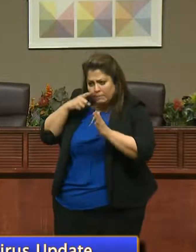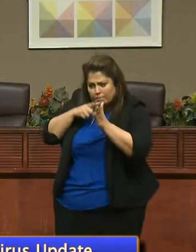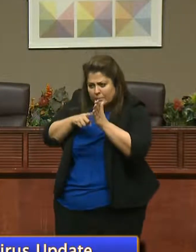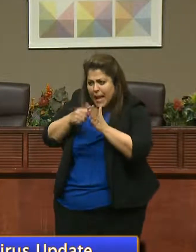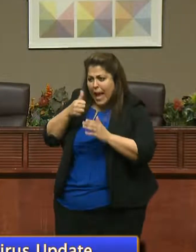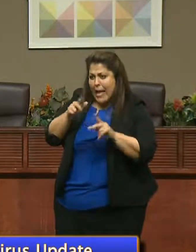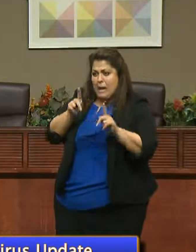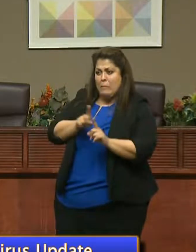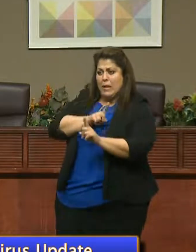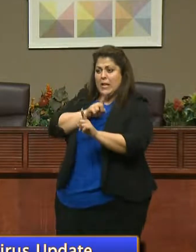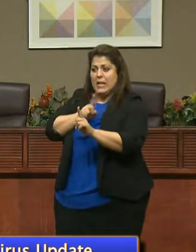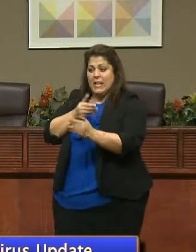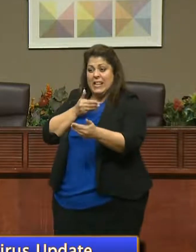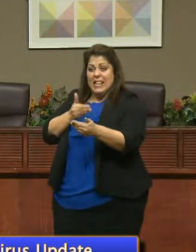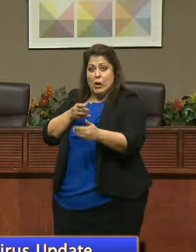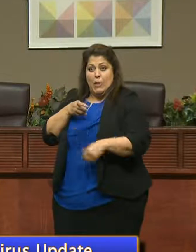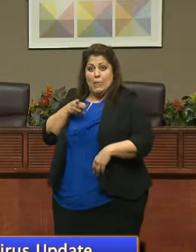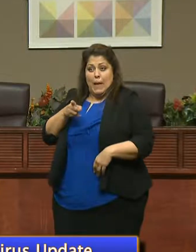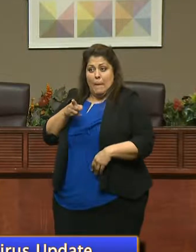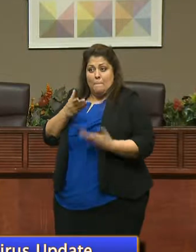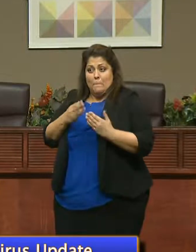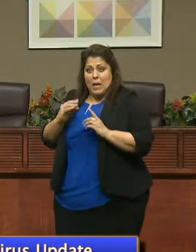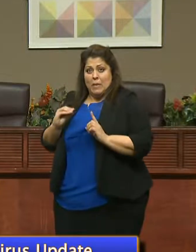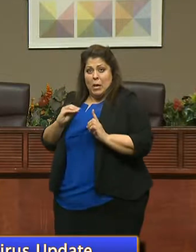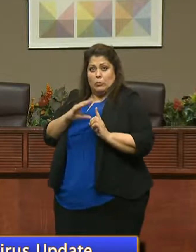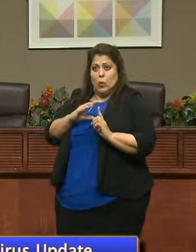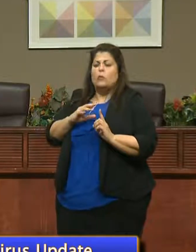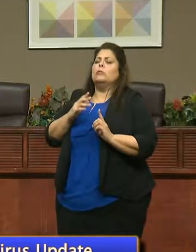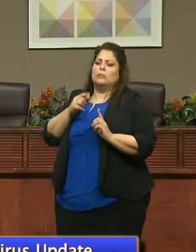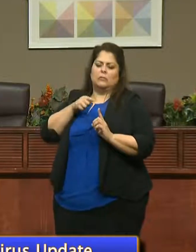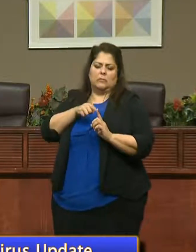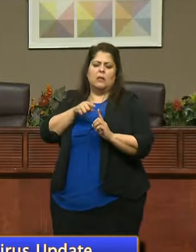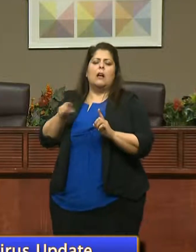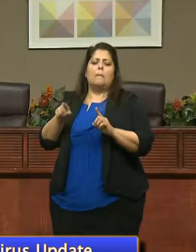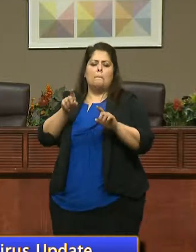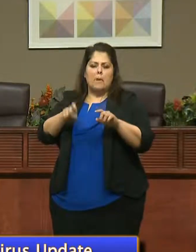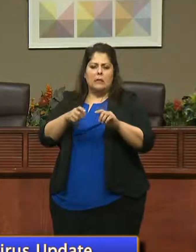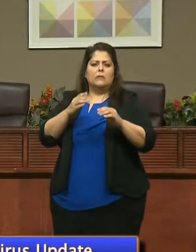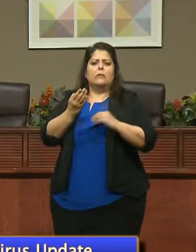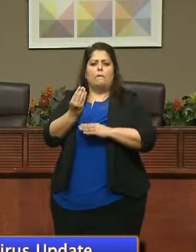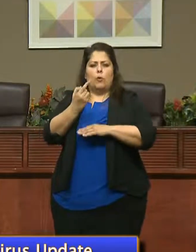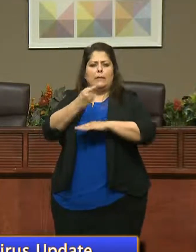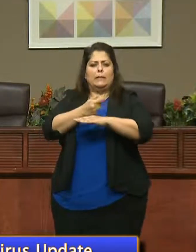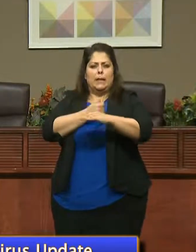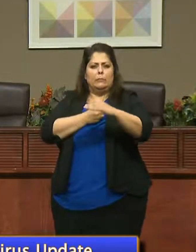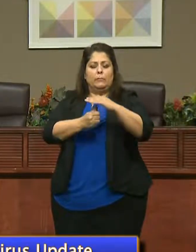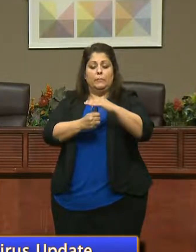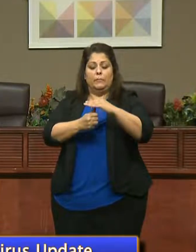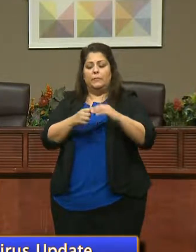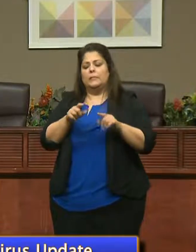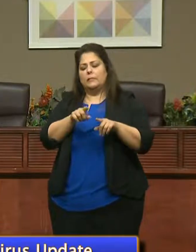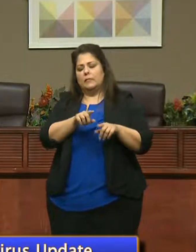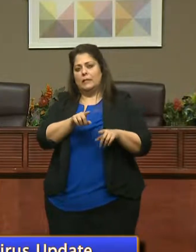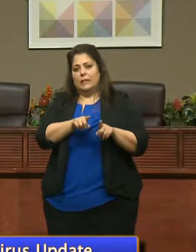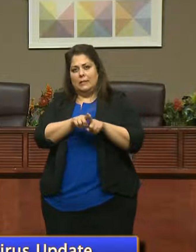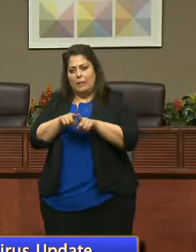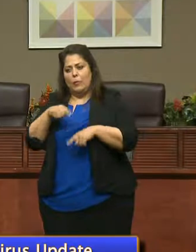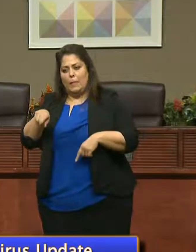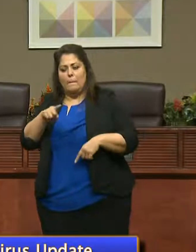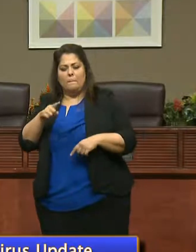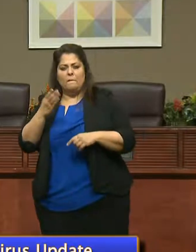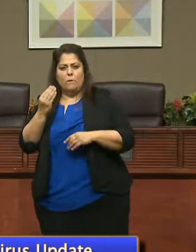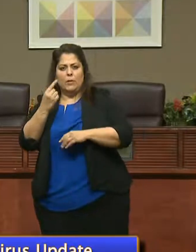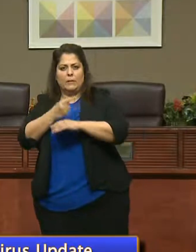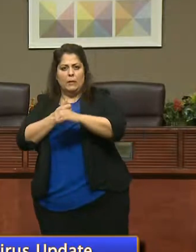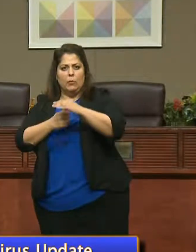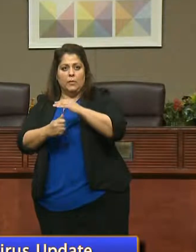mandatory 14-day quarantine. We have tested 95% now of the members of the department and will continue